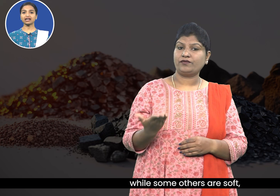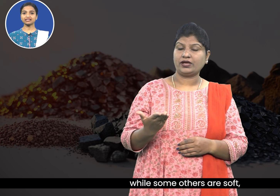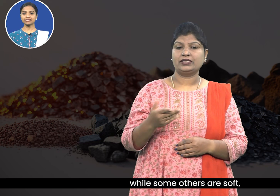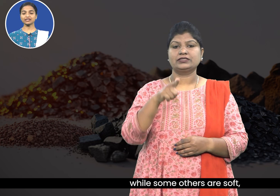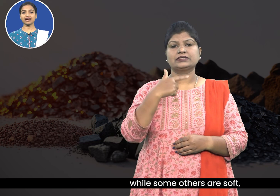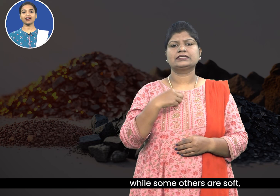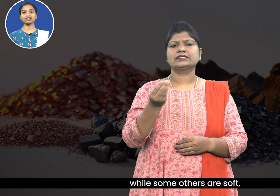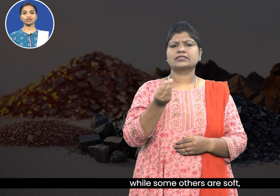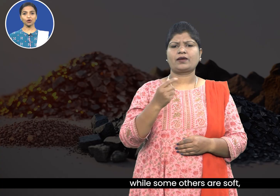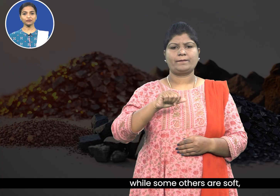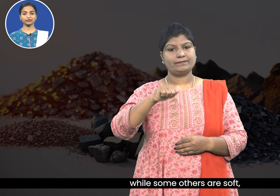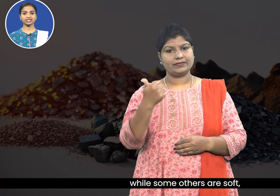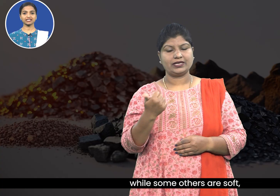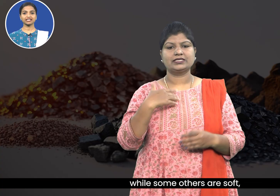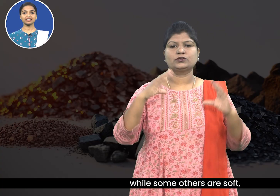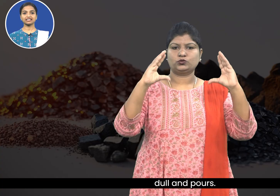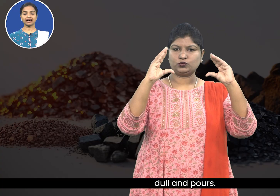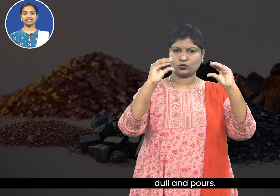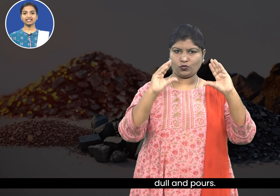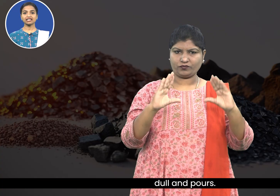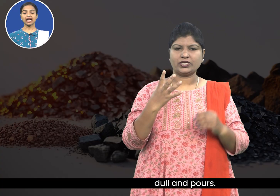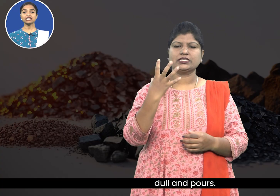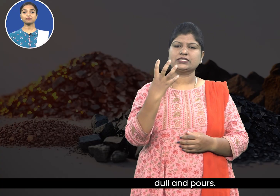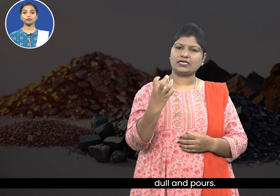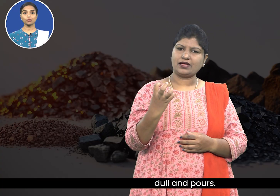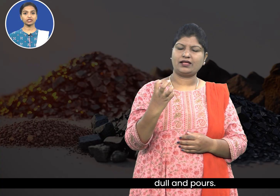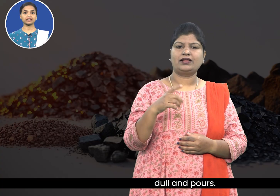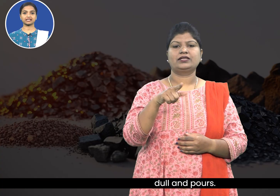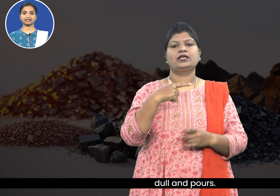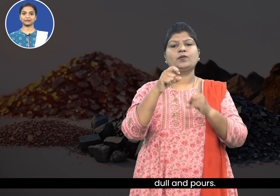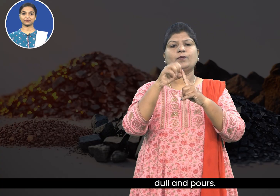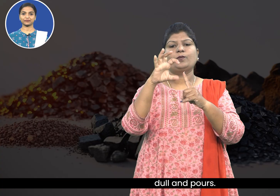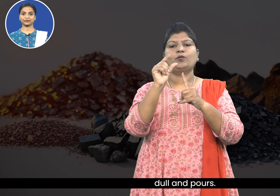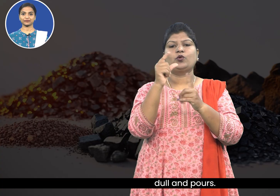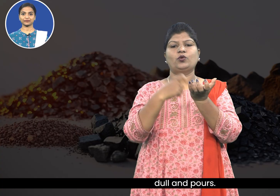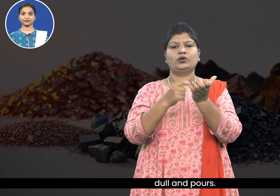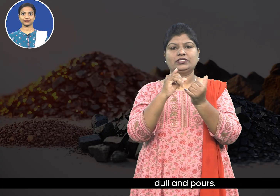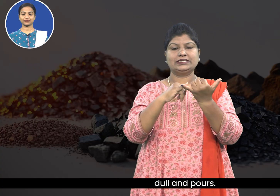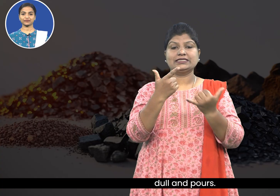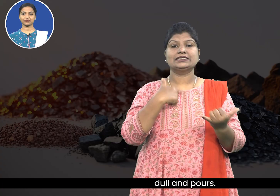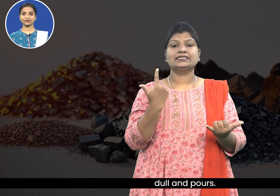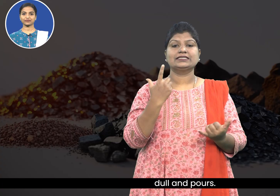some others are soft, dull and porous.